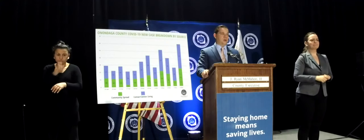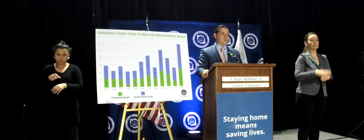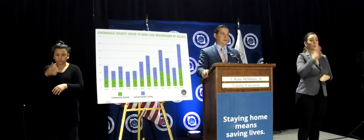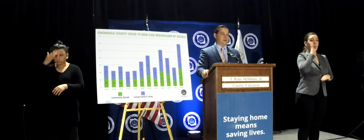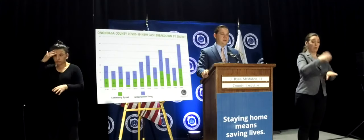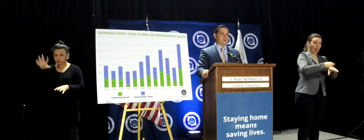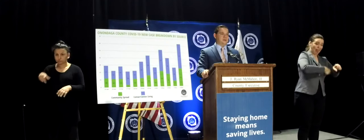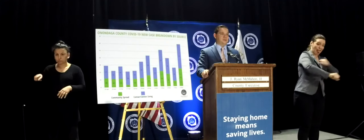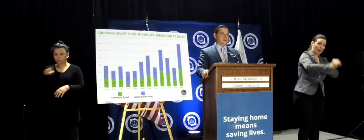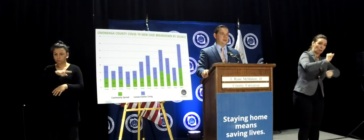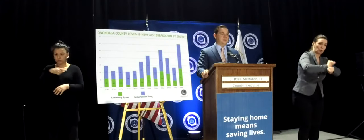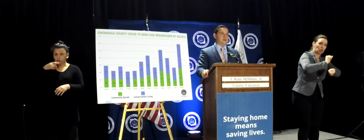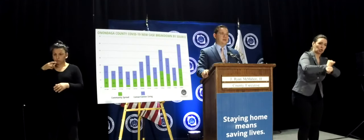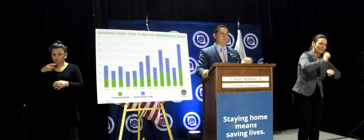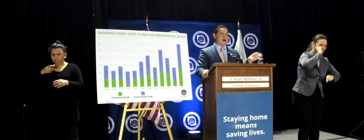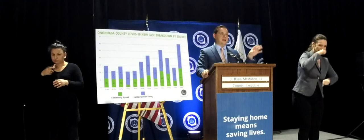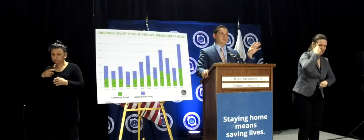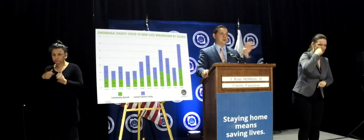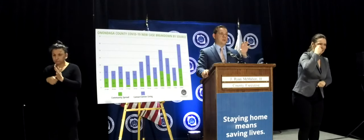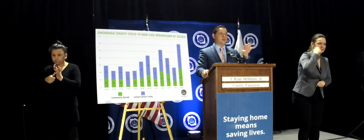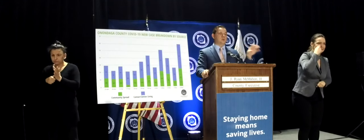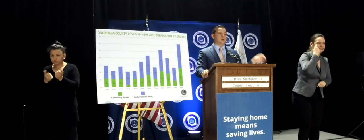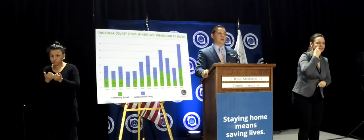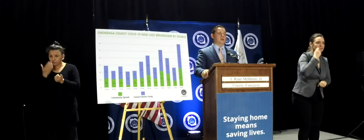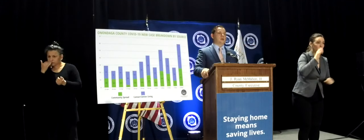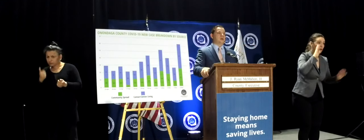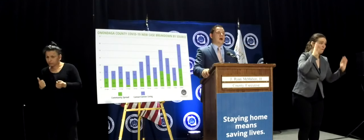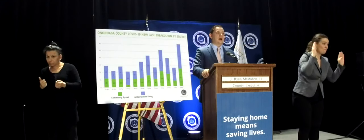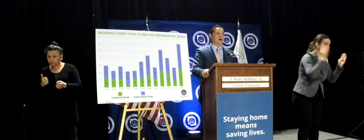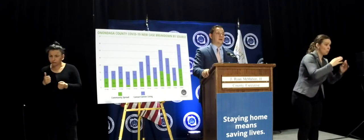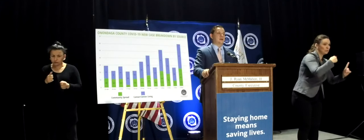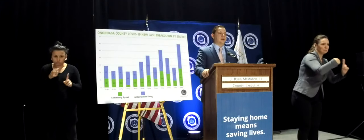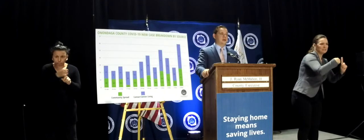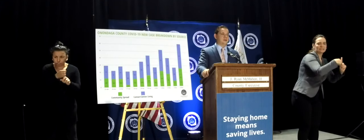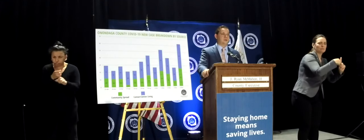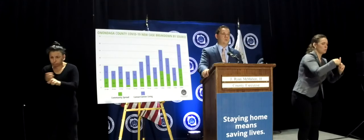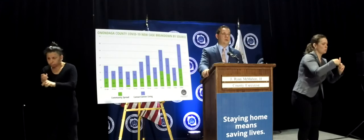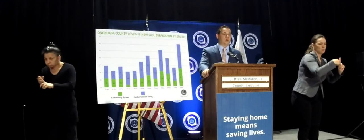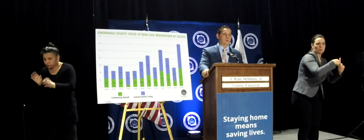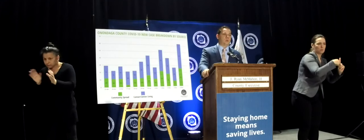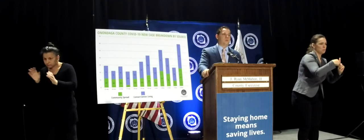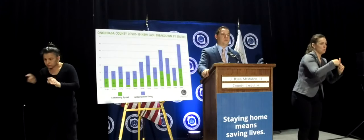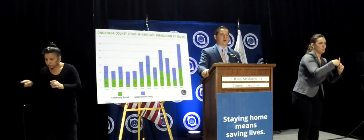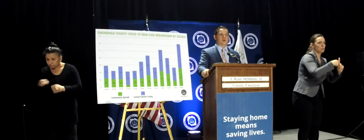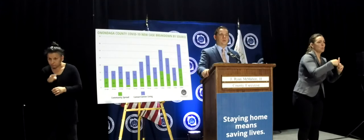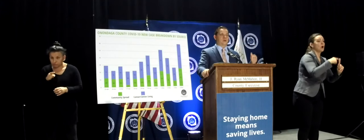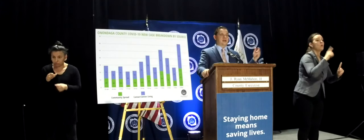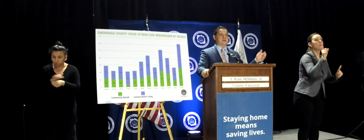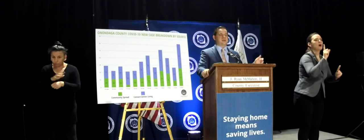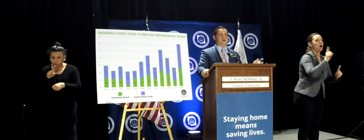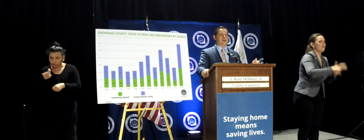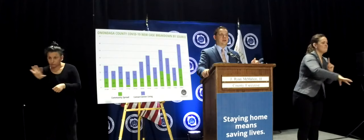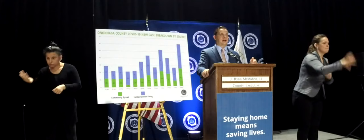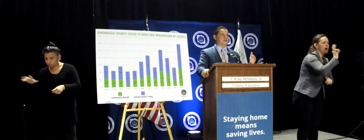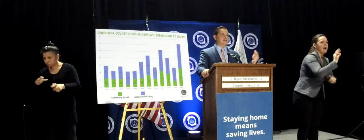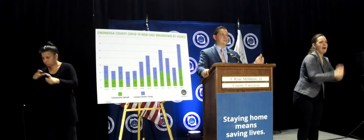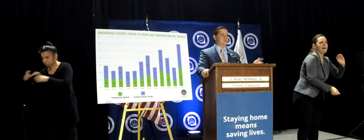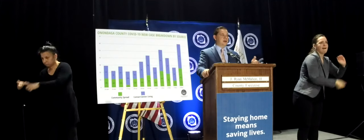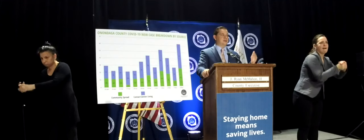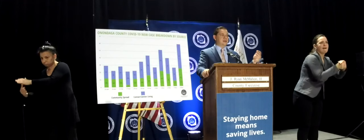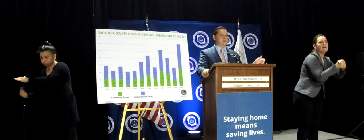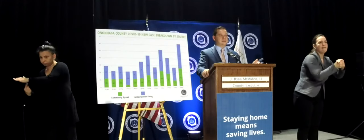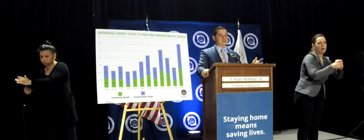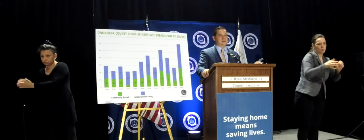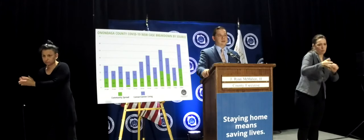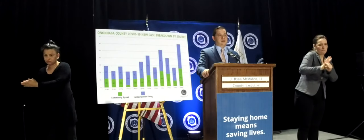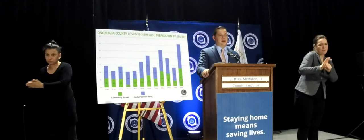and quarantining it and isolating it, the hidden pockets around the community. And we know if you're going to do more testing, you're going to get a lot of